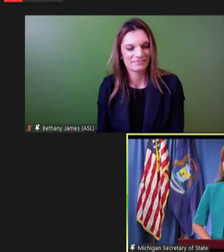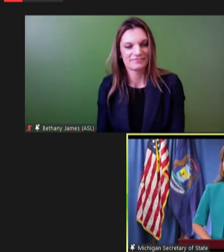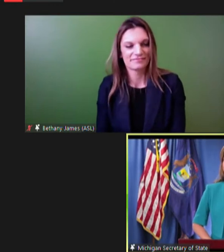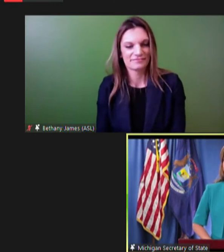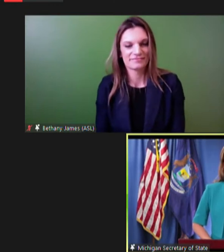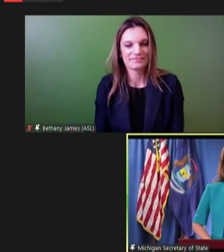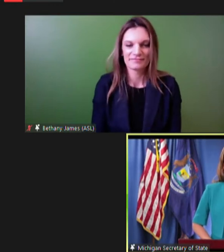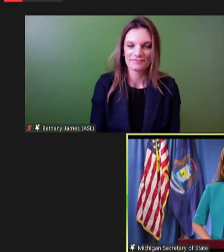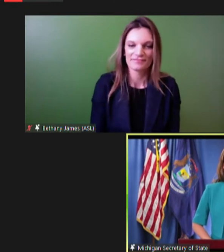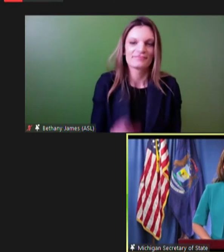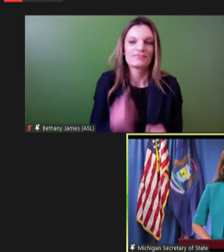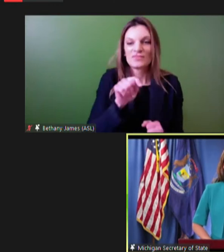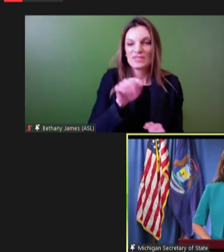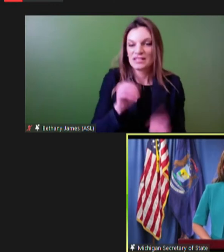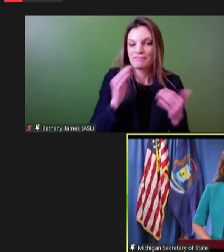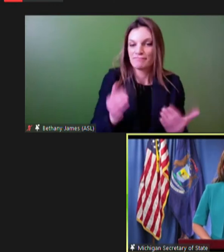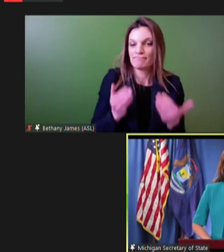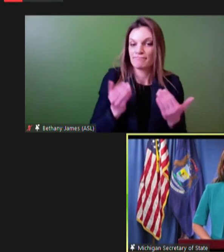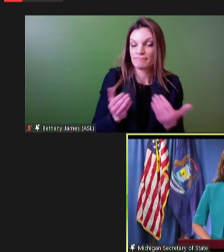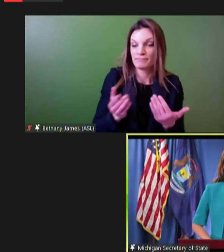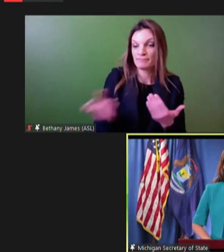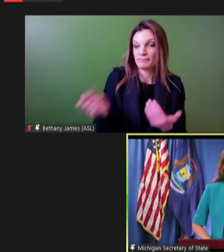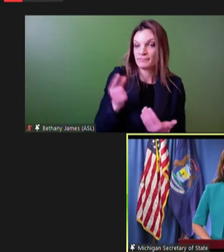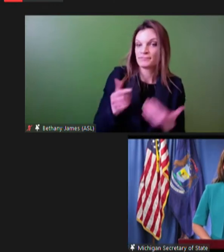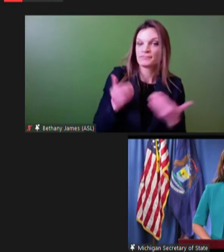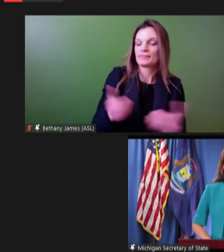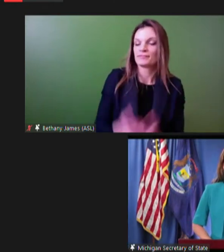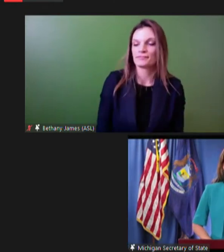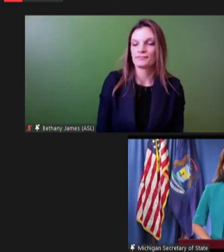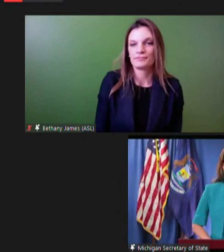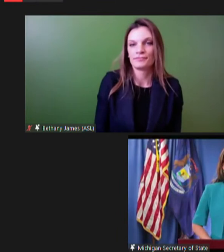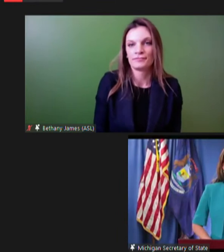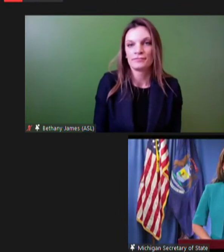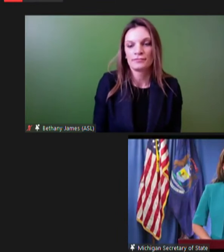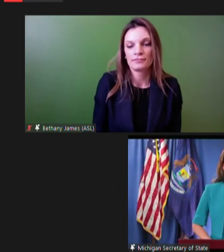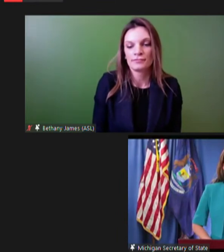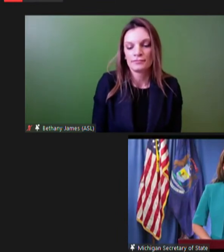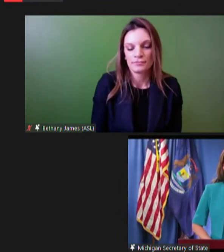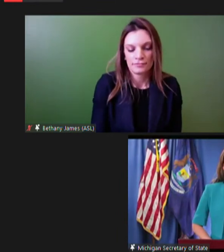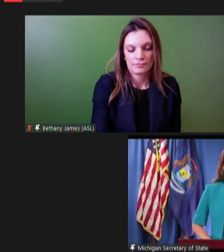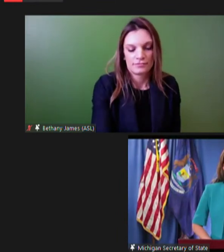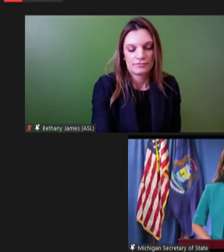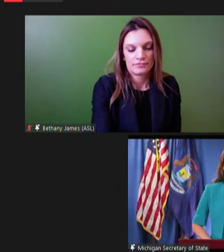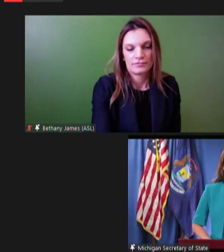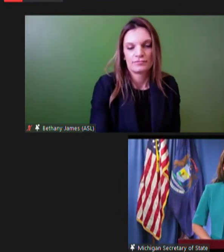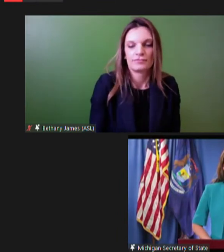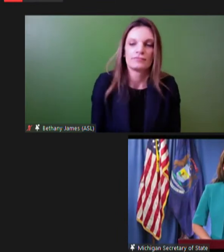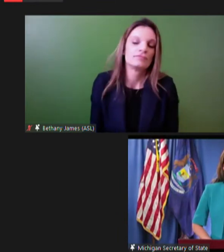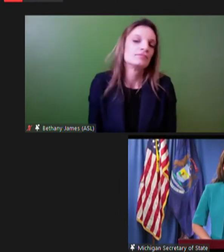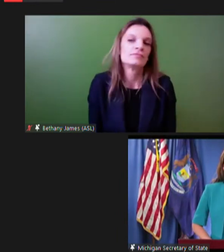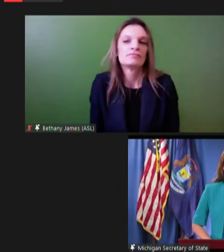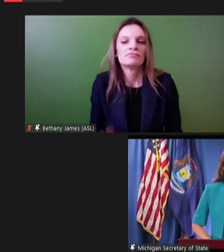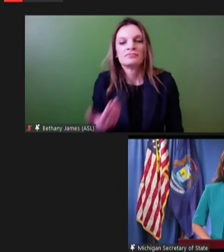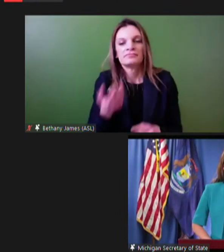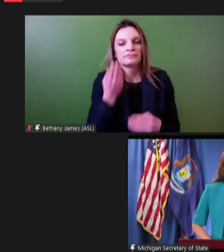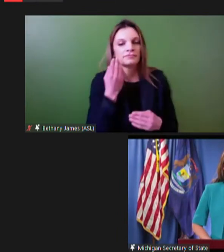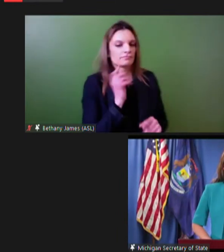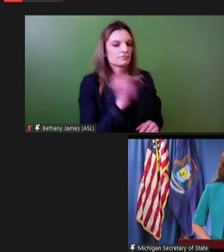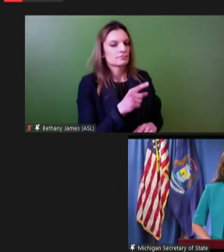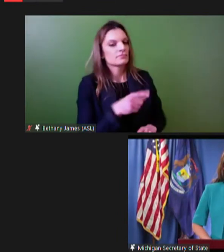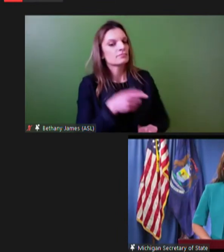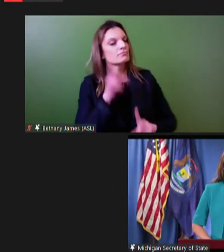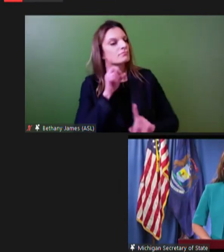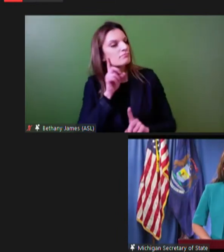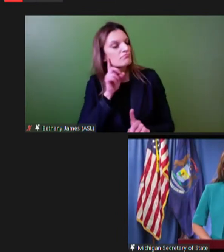Tim Skubick, please unmute yourself and ask your question. Madam Secretary, the popular wisdom in town is that even if these bills